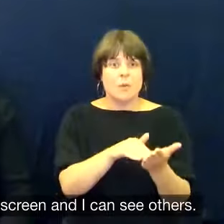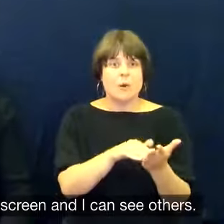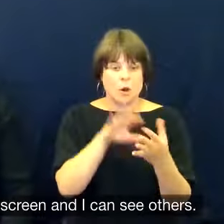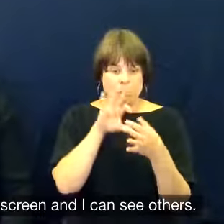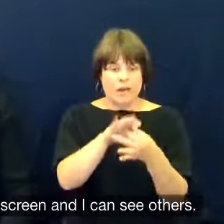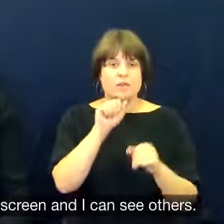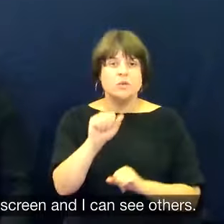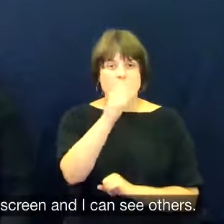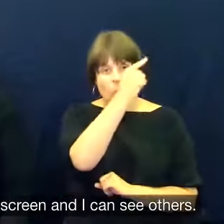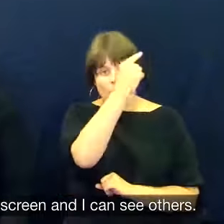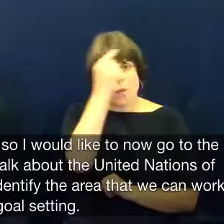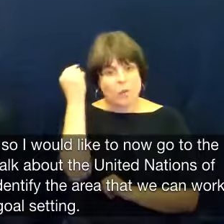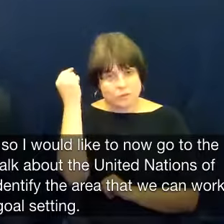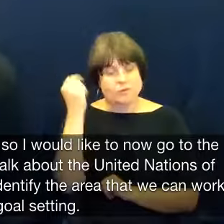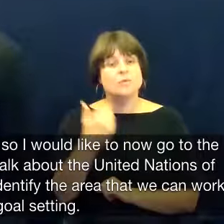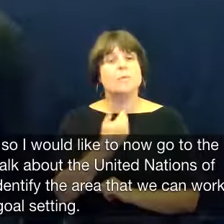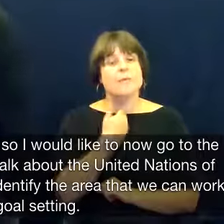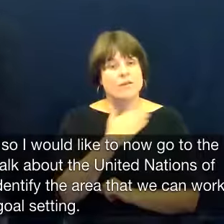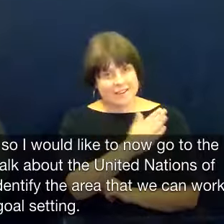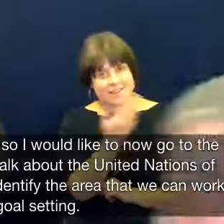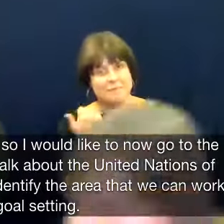setting. So Meredith?